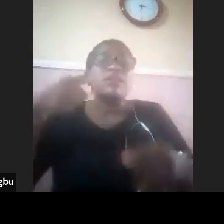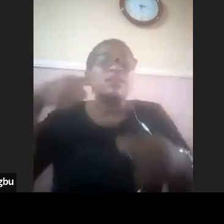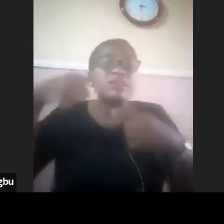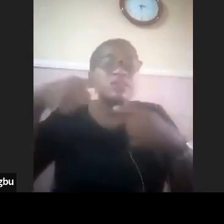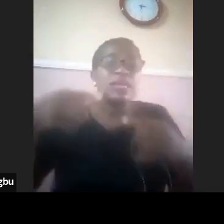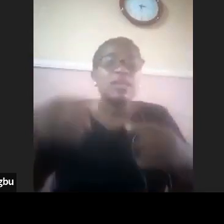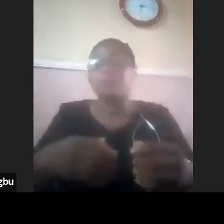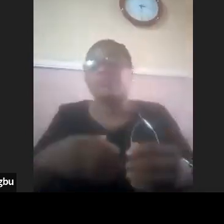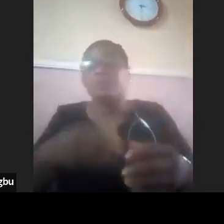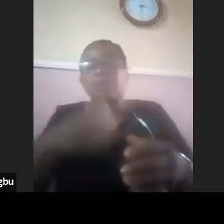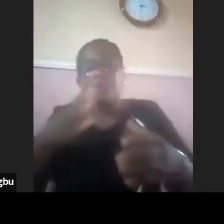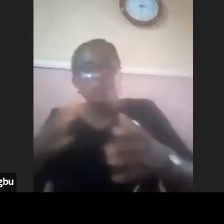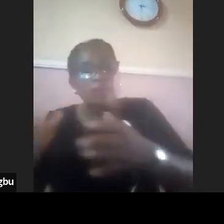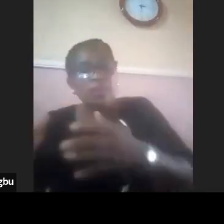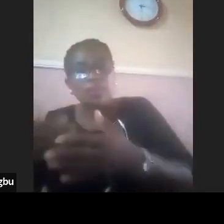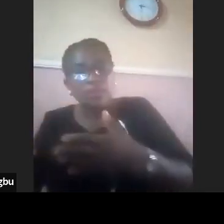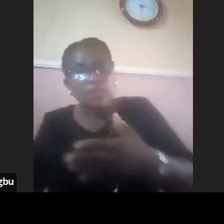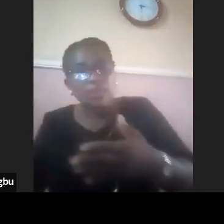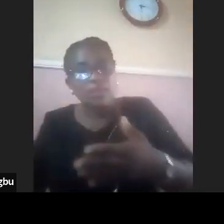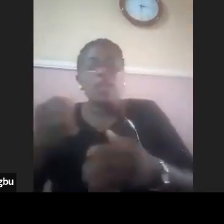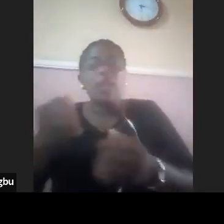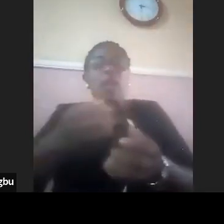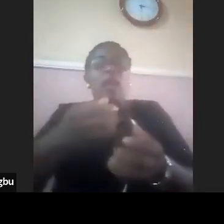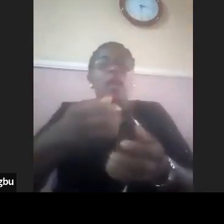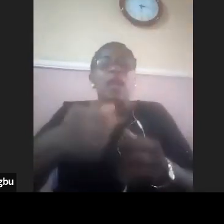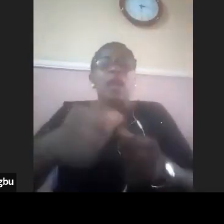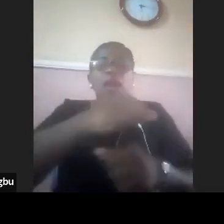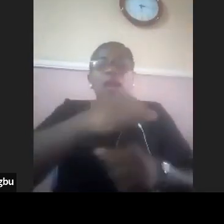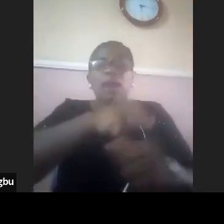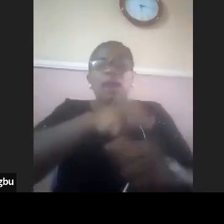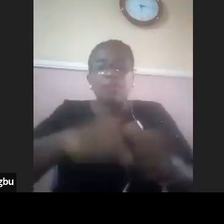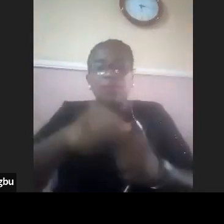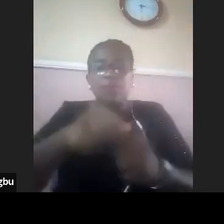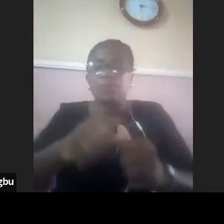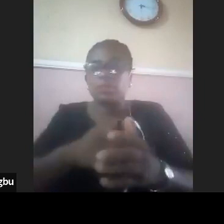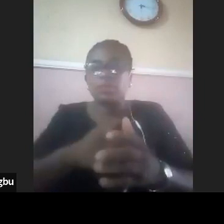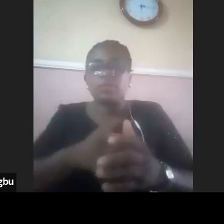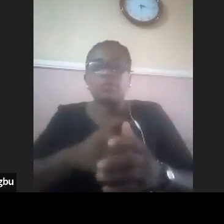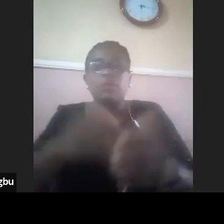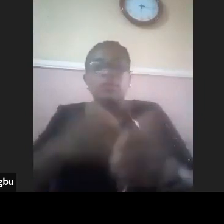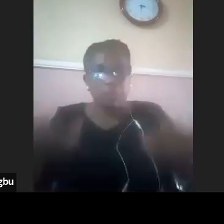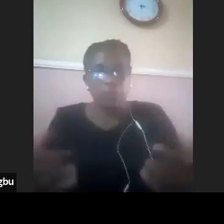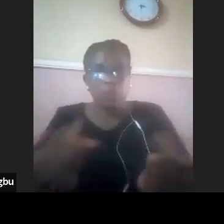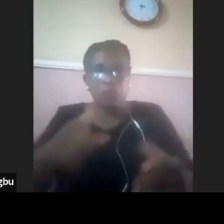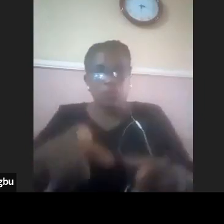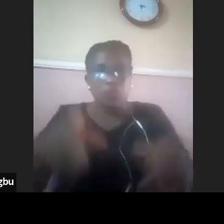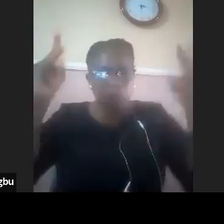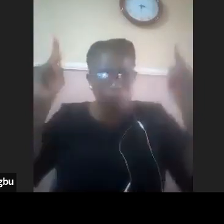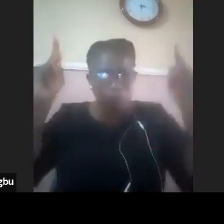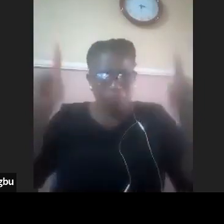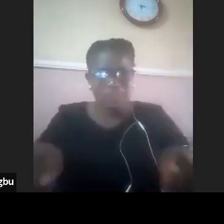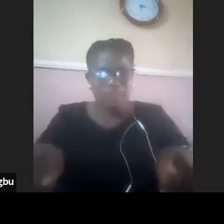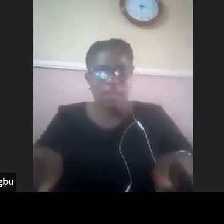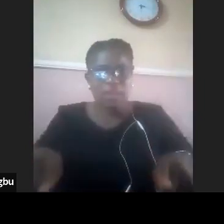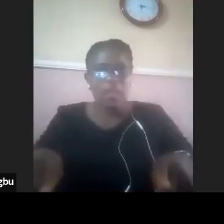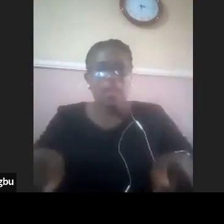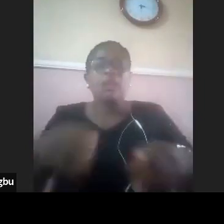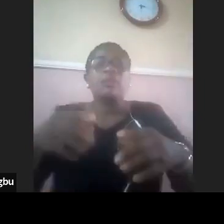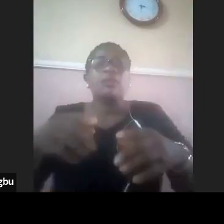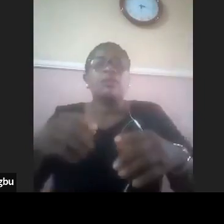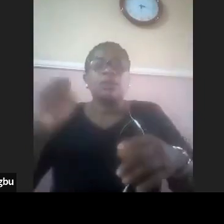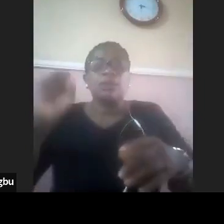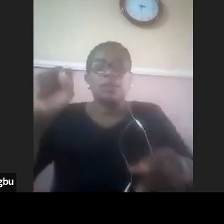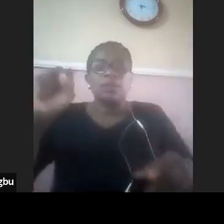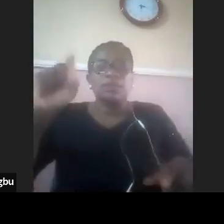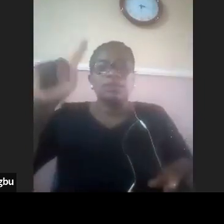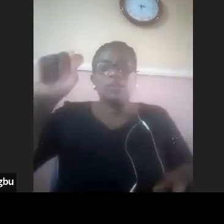part that I'm going to go to is the personal statement. The personal statement gives you an opportunity to express